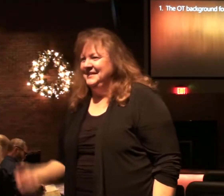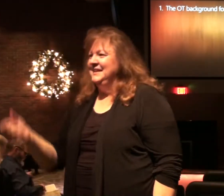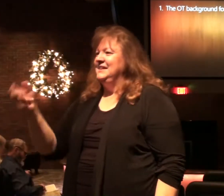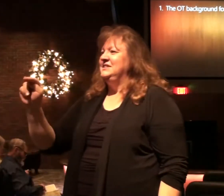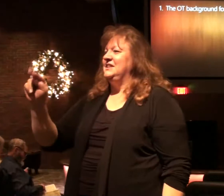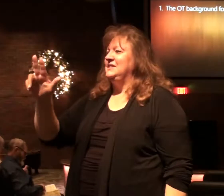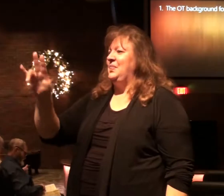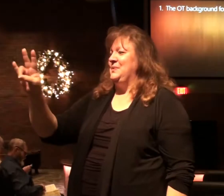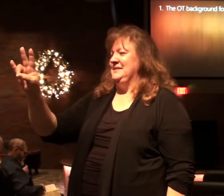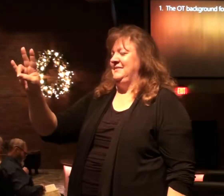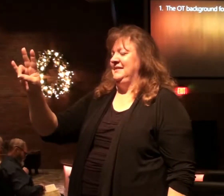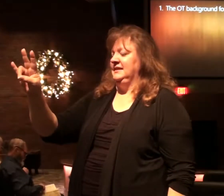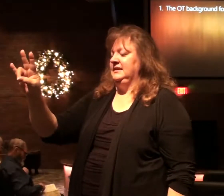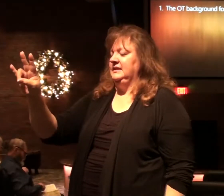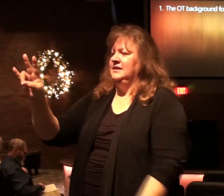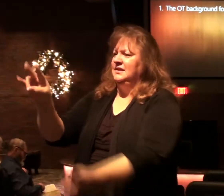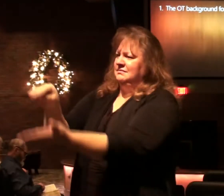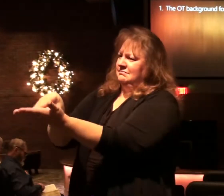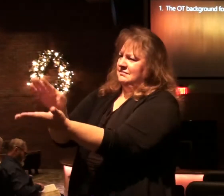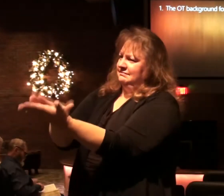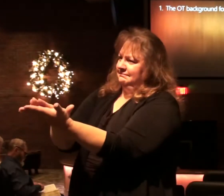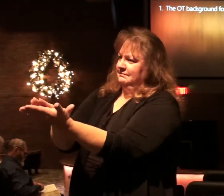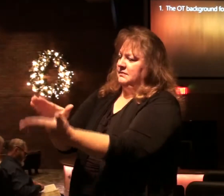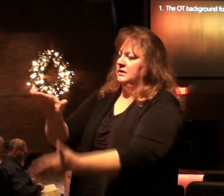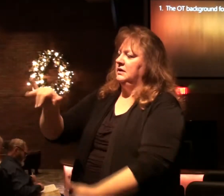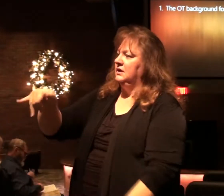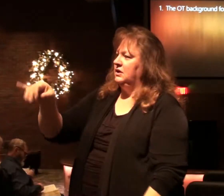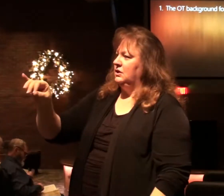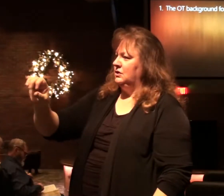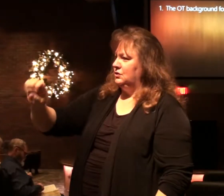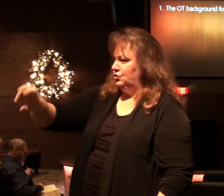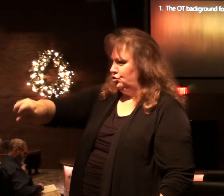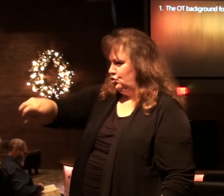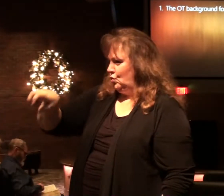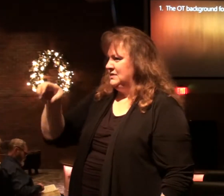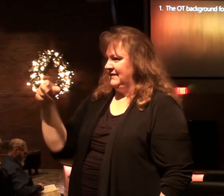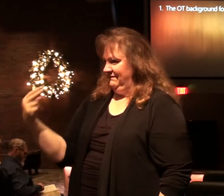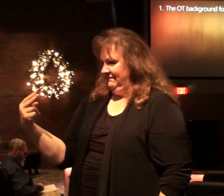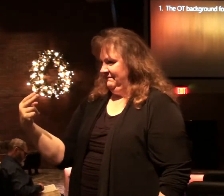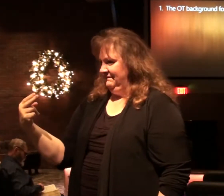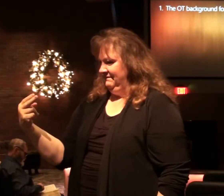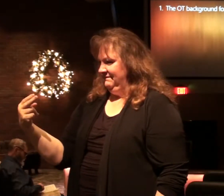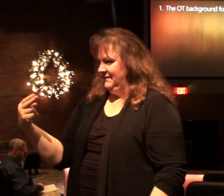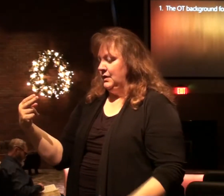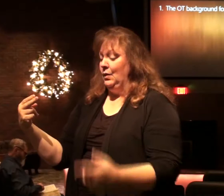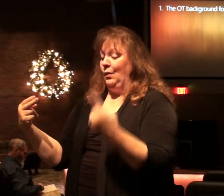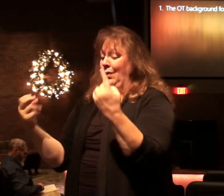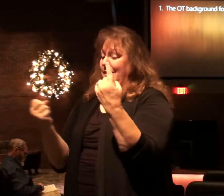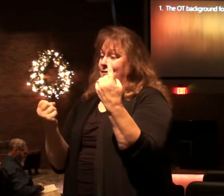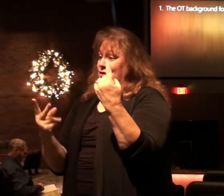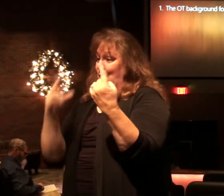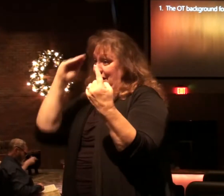Genesis 37 records Joseph. Joseph is one of the sons of Jacob. More than that, he is